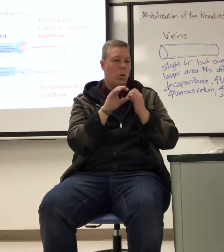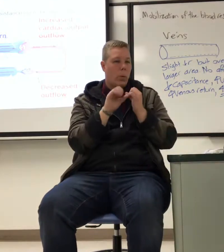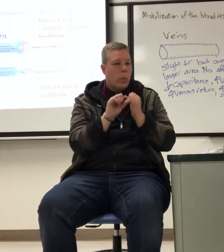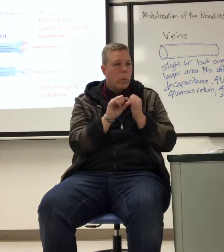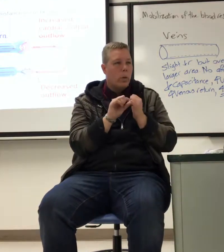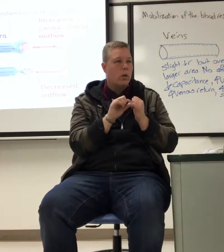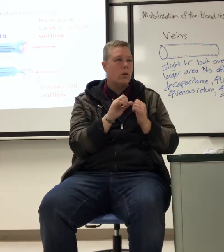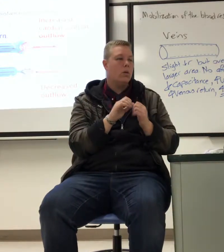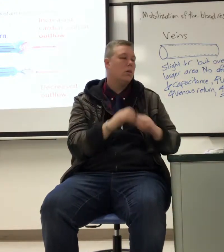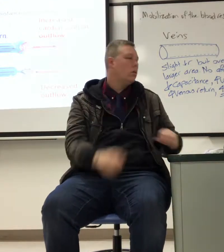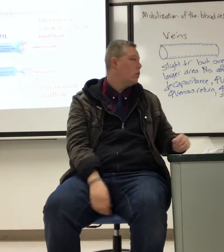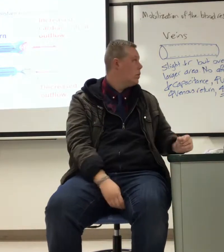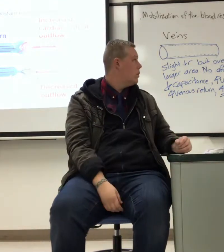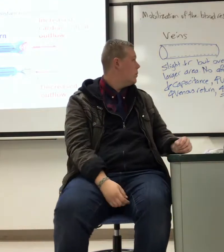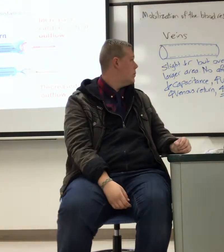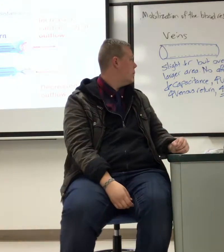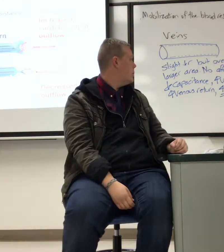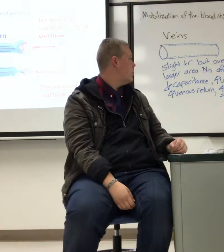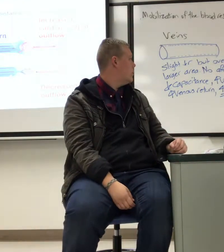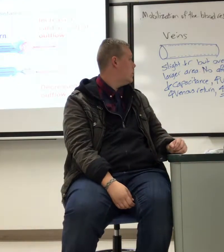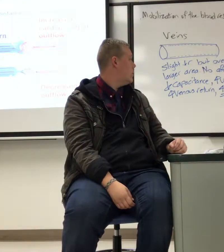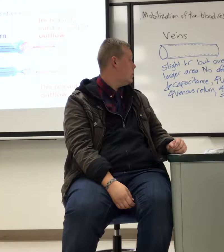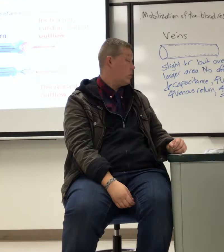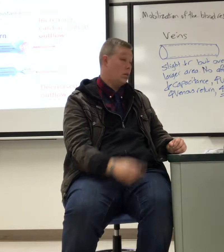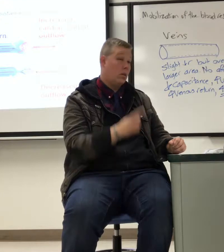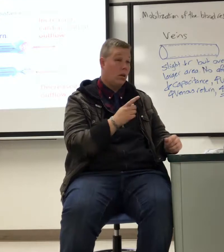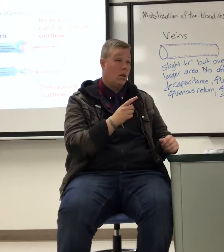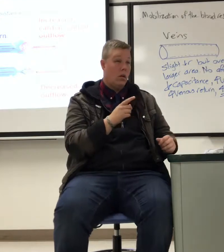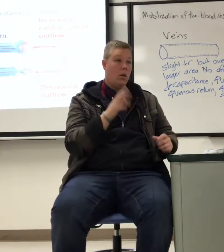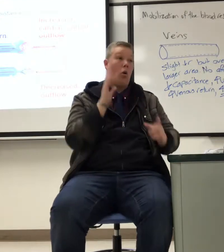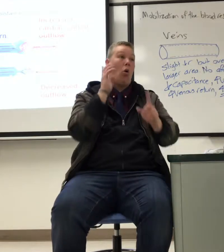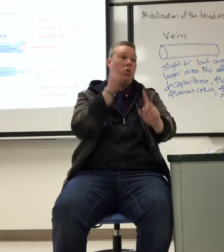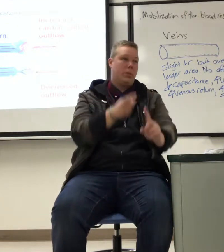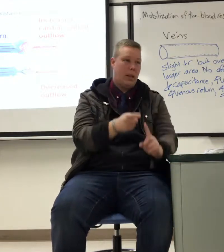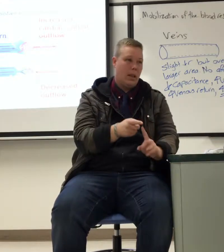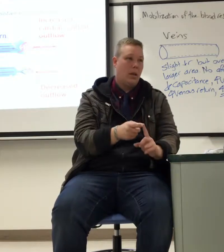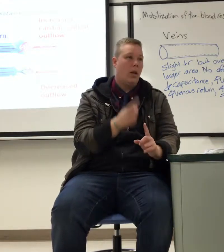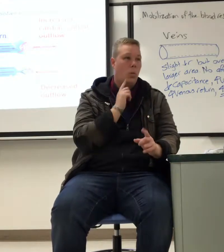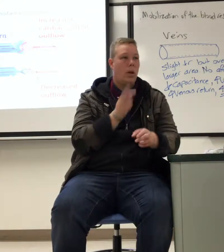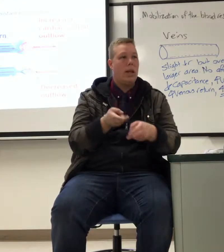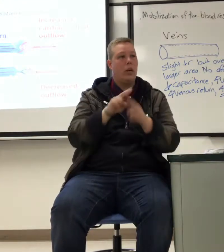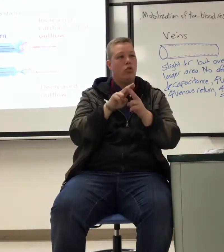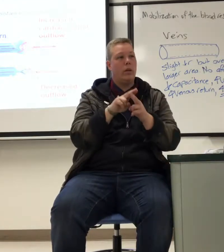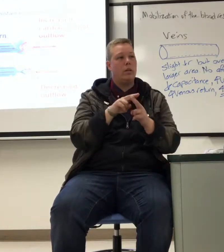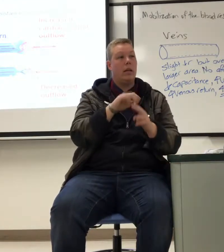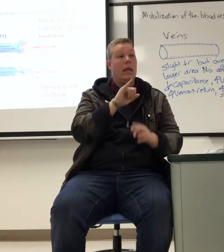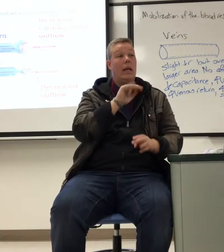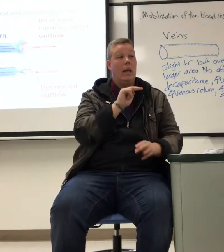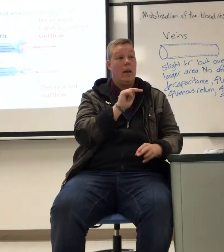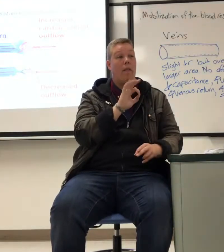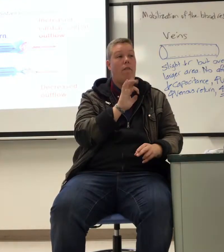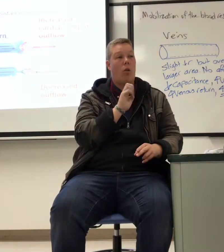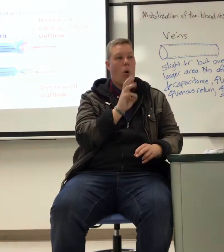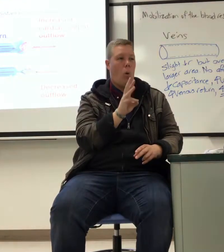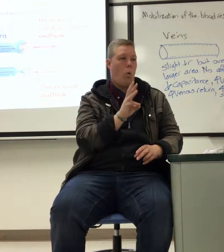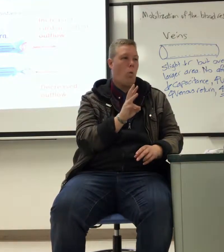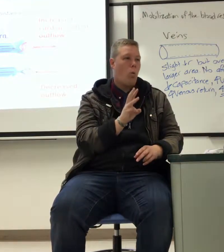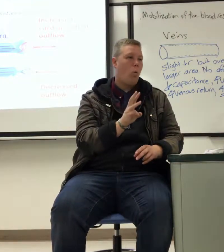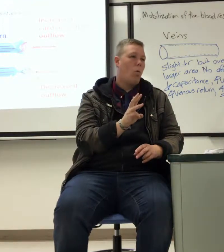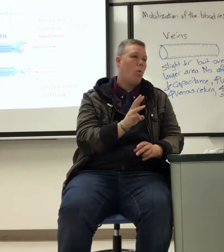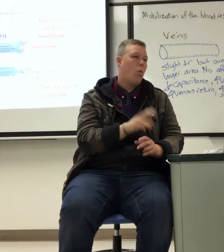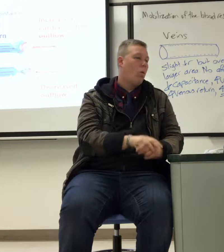underline your main points here. Boom. Ultimately, increase the inflow. Increased cardiac output is increased